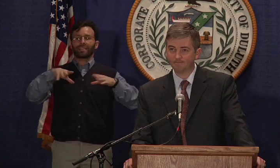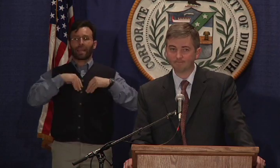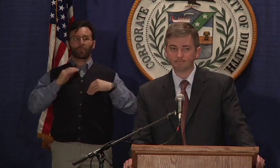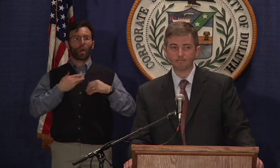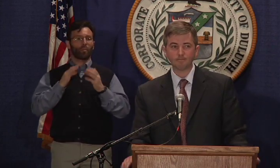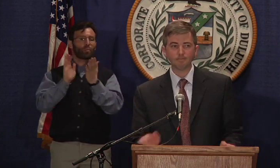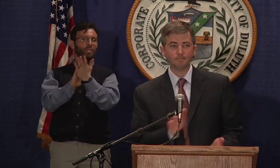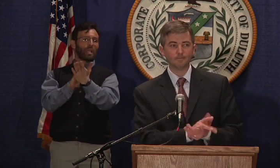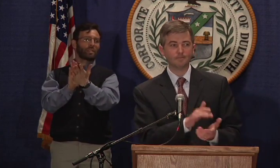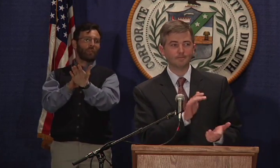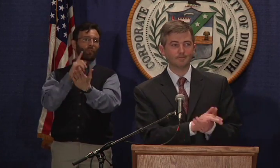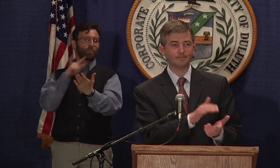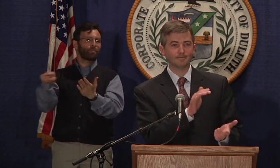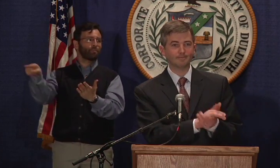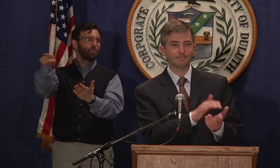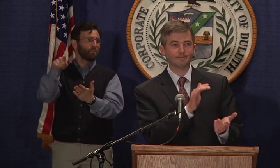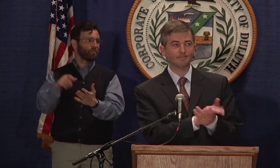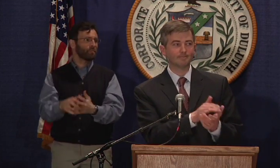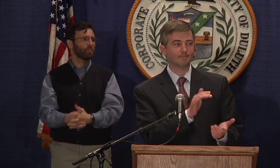appreciation.